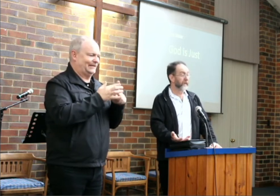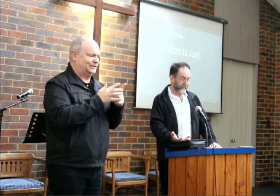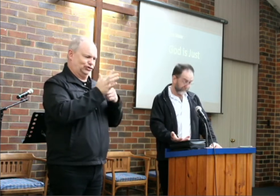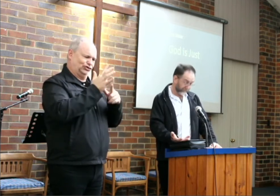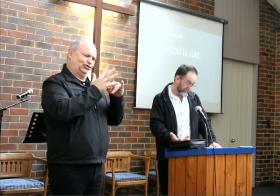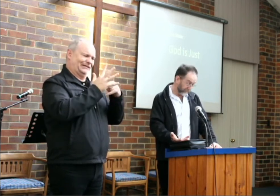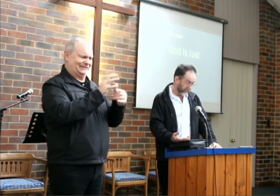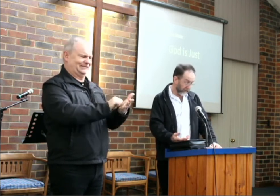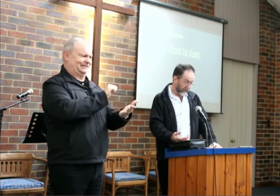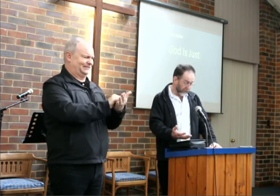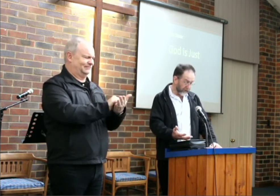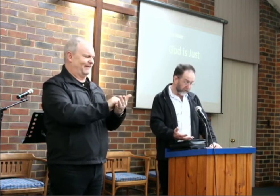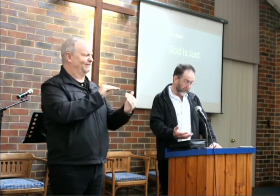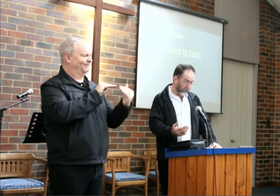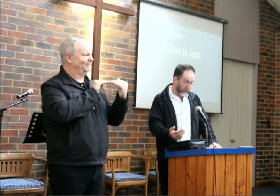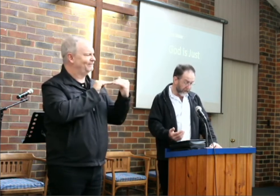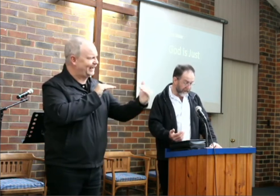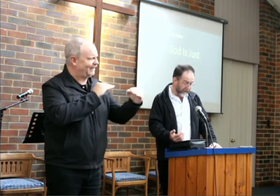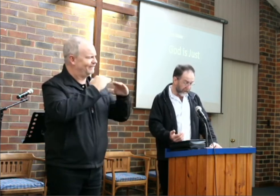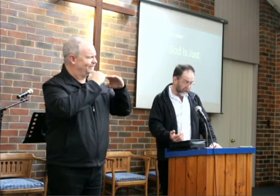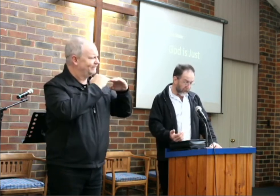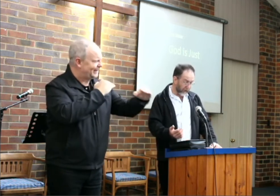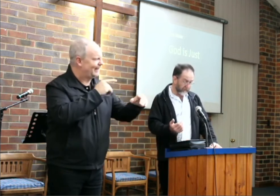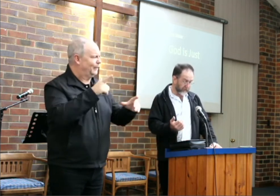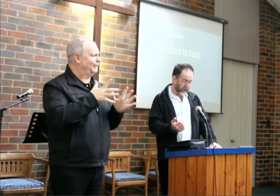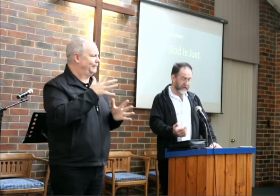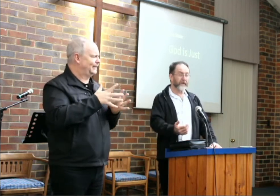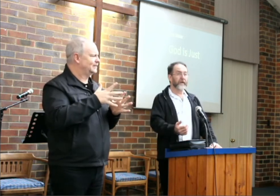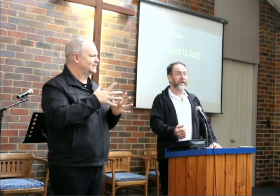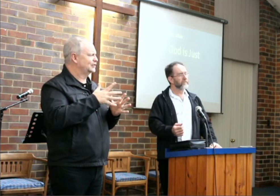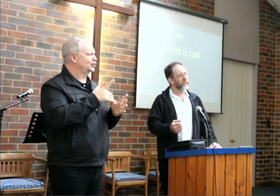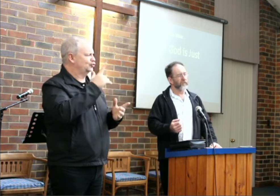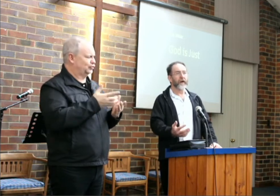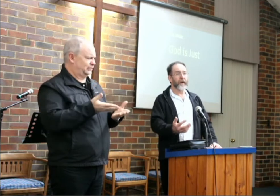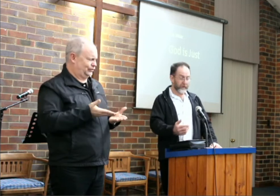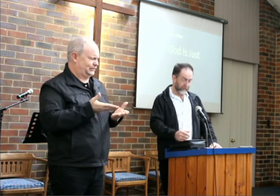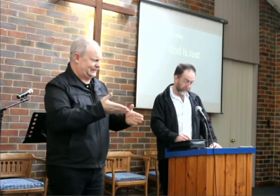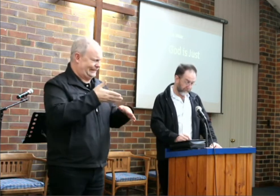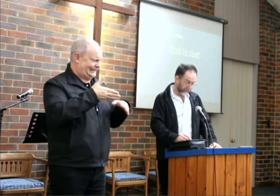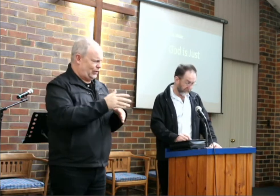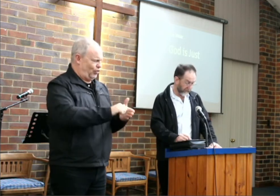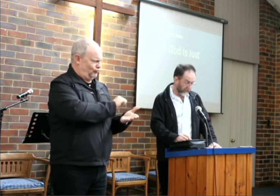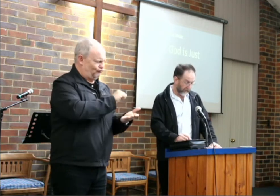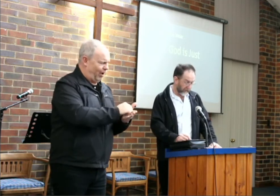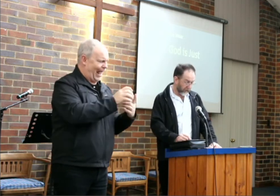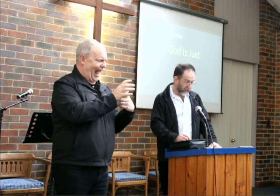fair. The principle or ideal of just dealing, right action.